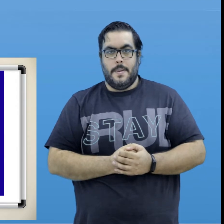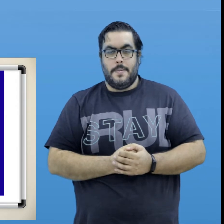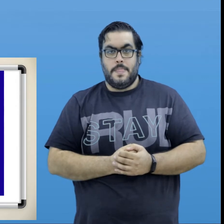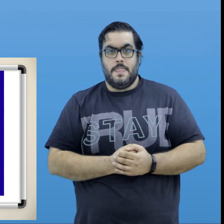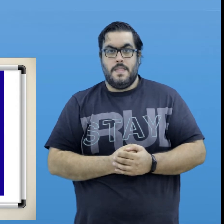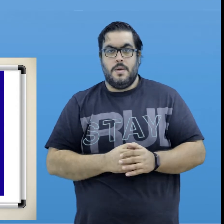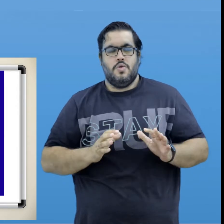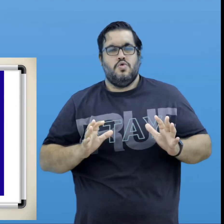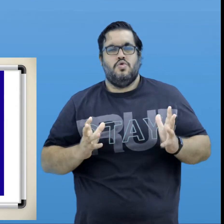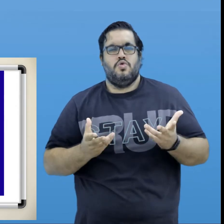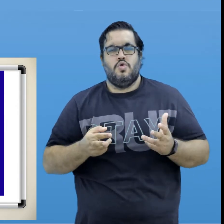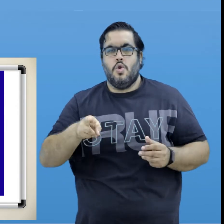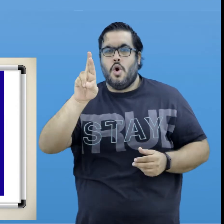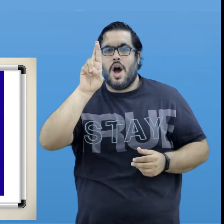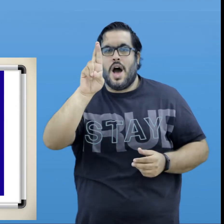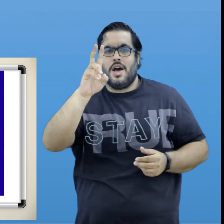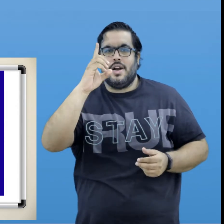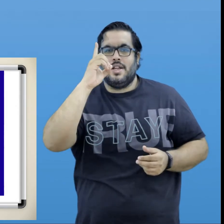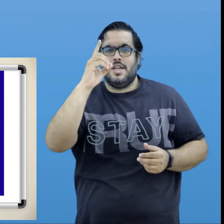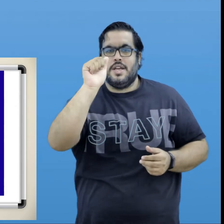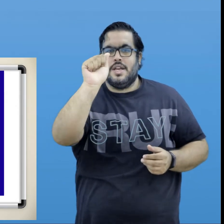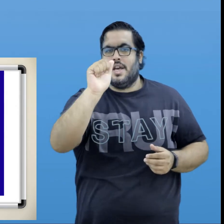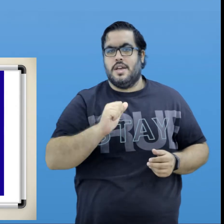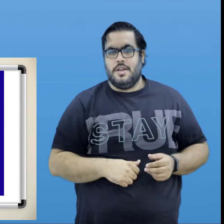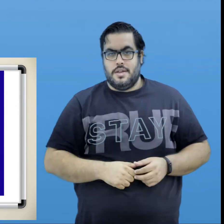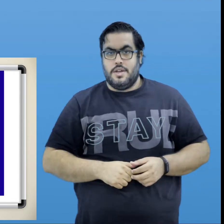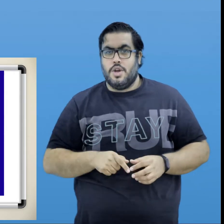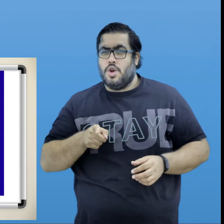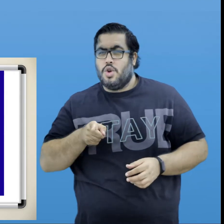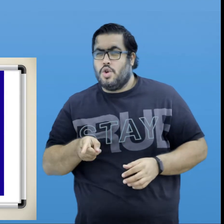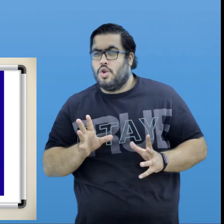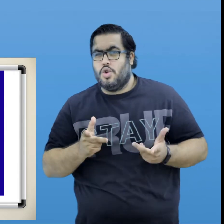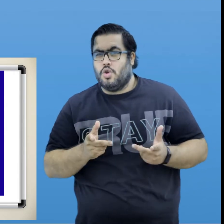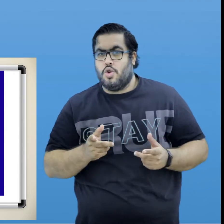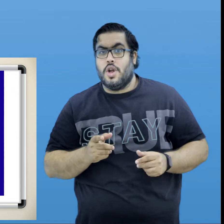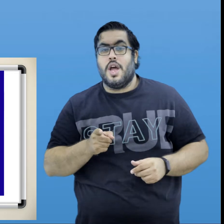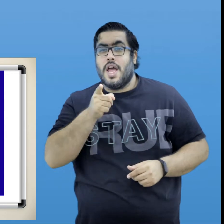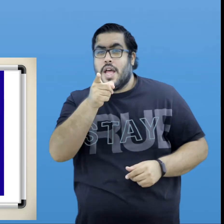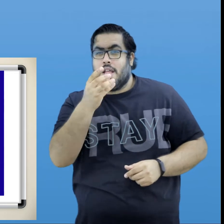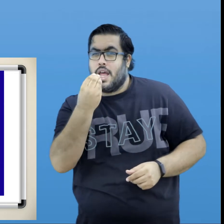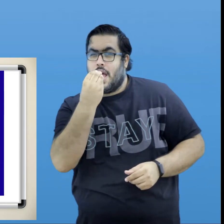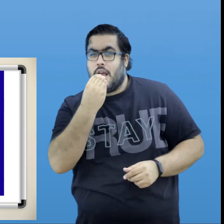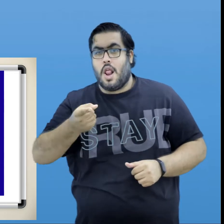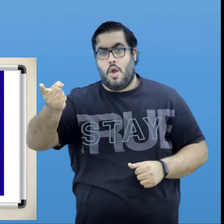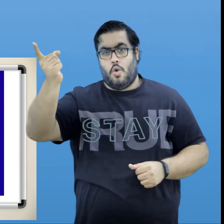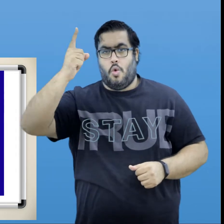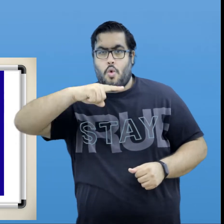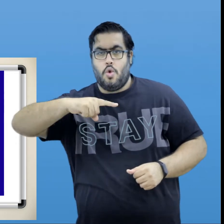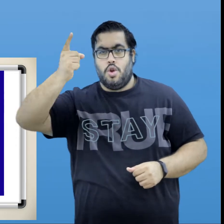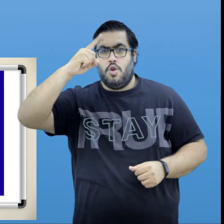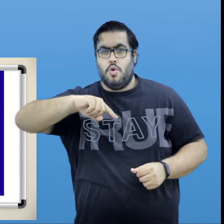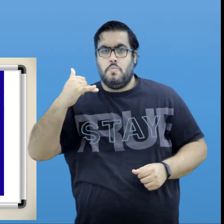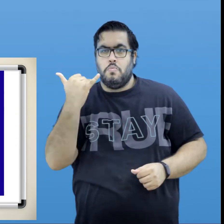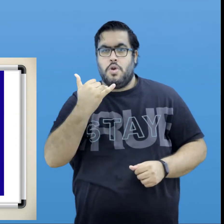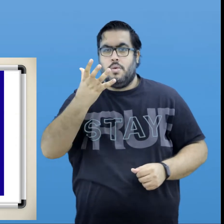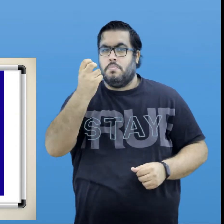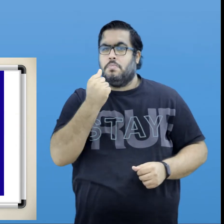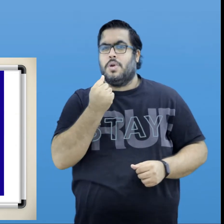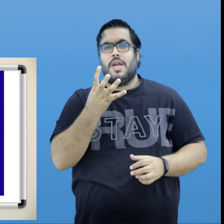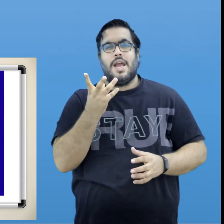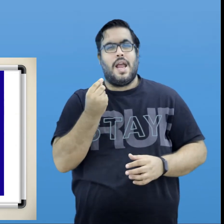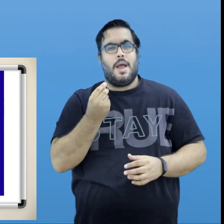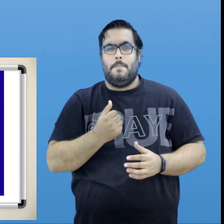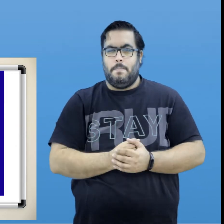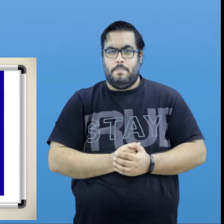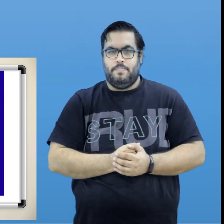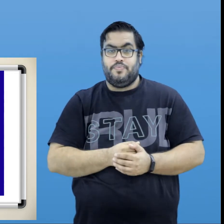What is RDA? RDA is connected to how much food or how much supplements you should take. RDA